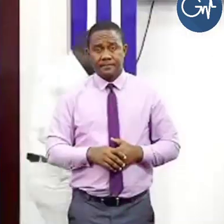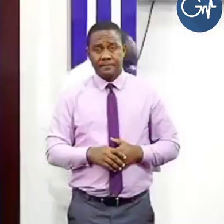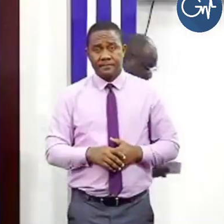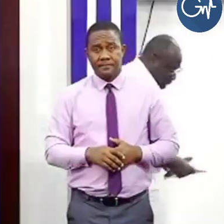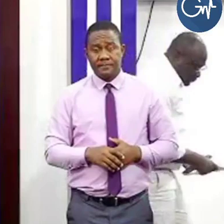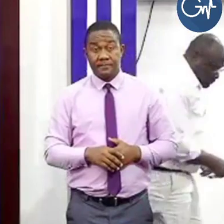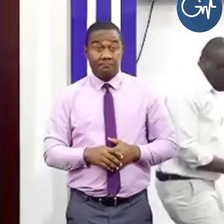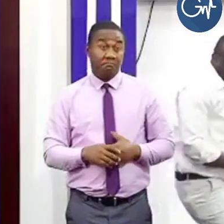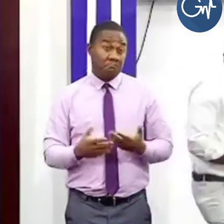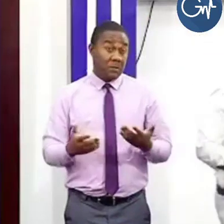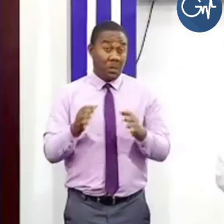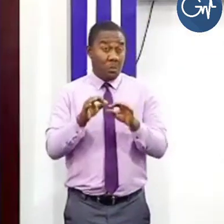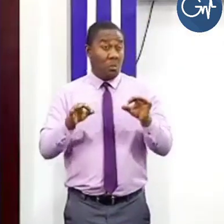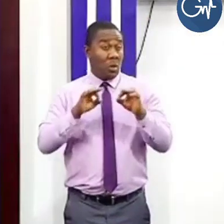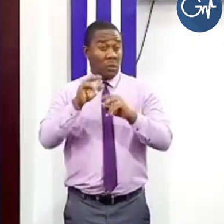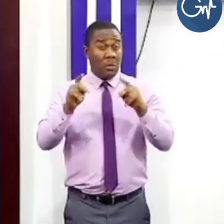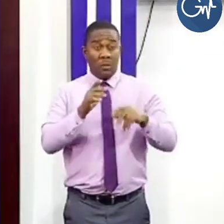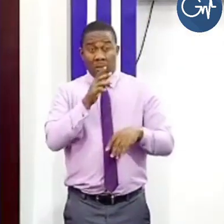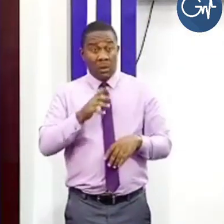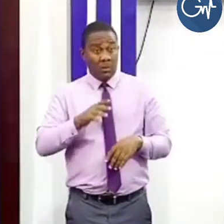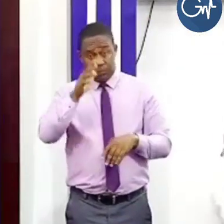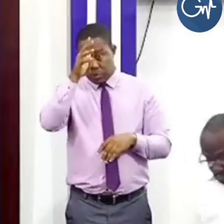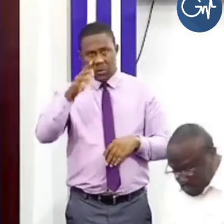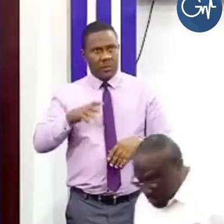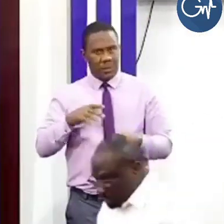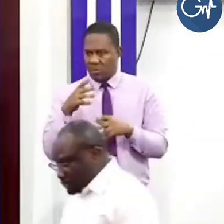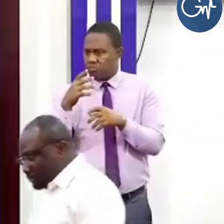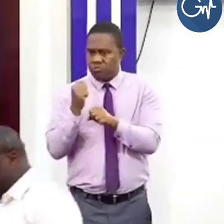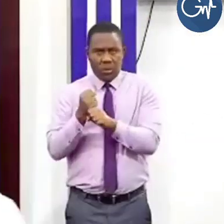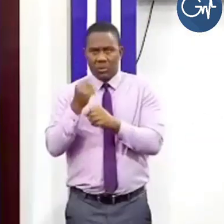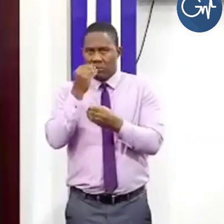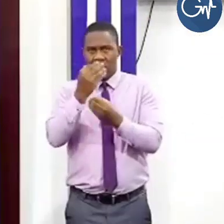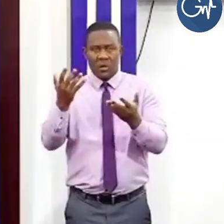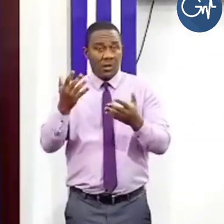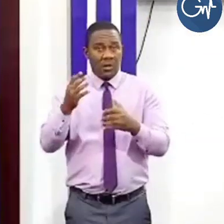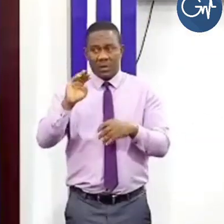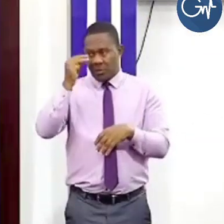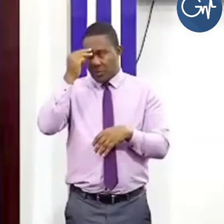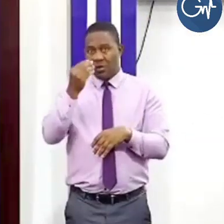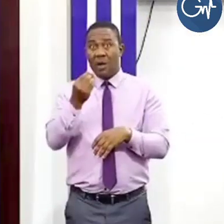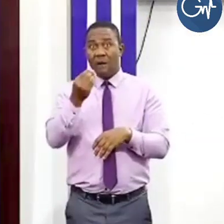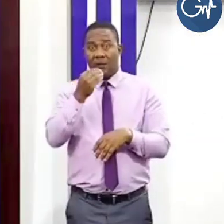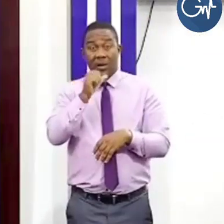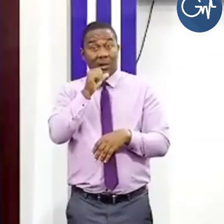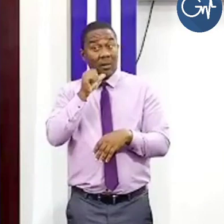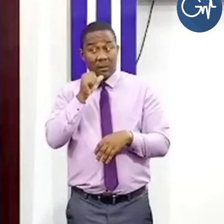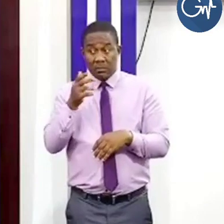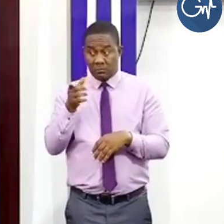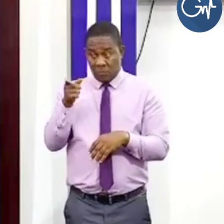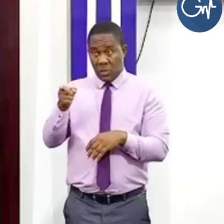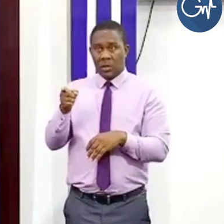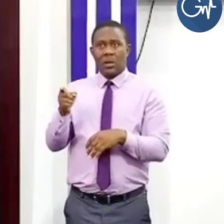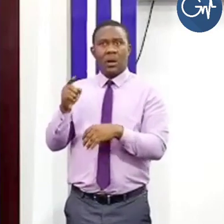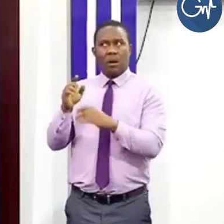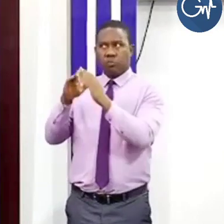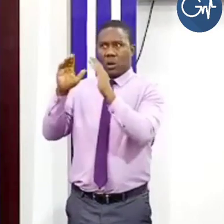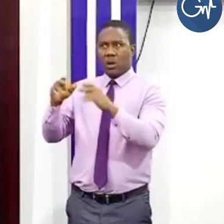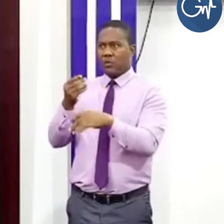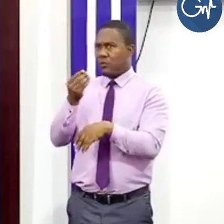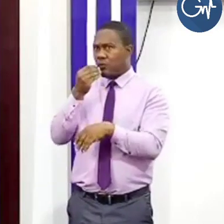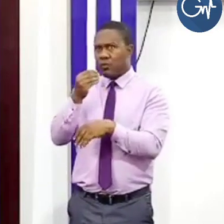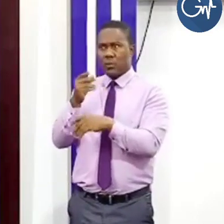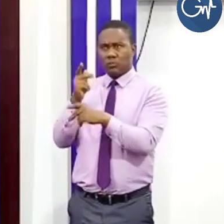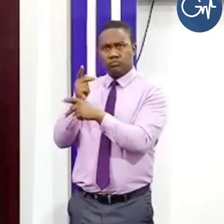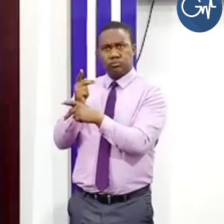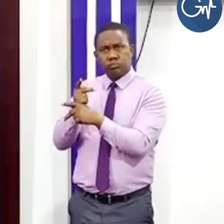So, distinguished guests, ladies and gentlemen, we'll draw down the curtain here. This was a quick brief by the Ministry of Food and Agriculture, supported by the Buffer Stock Company Limited, on